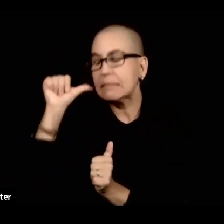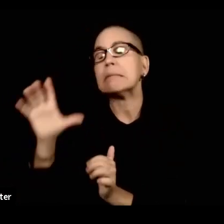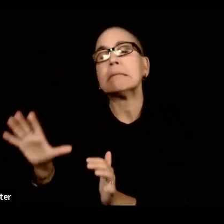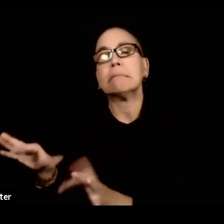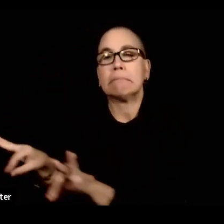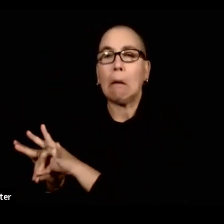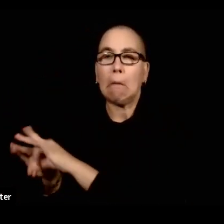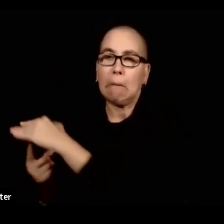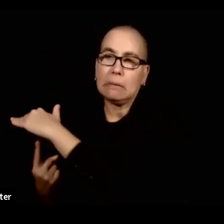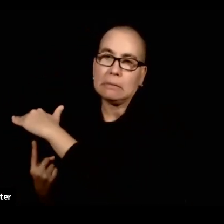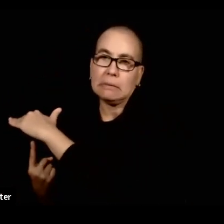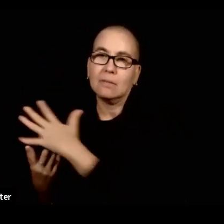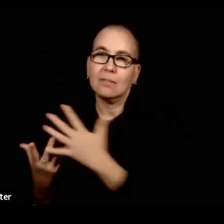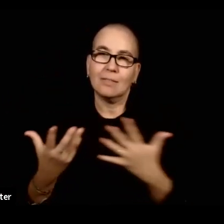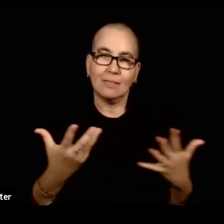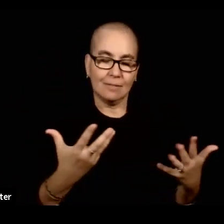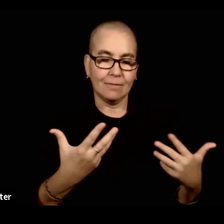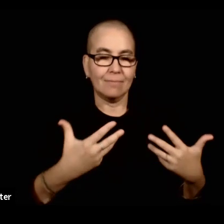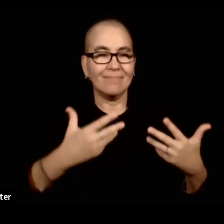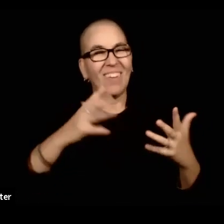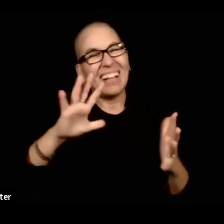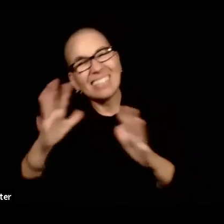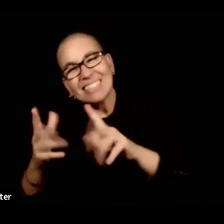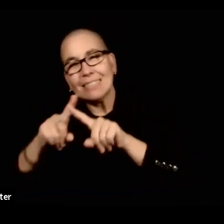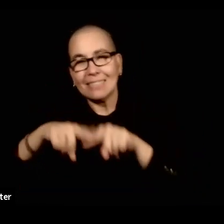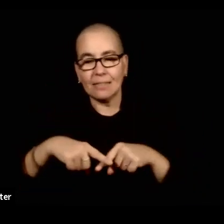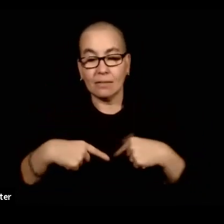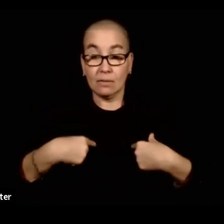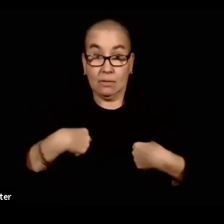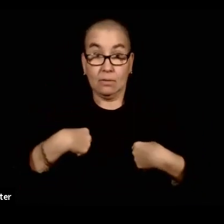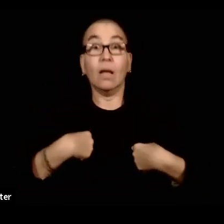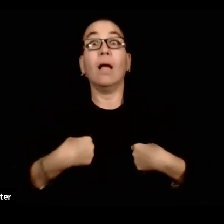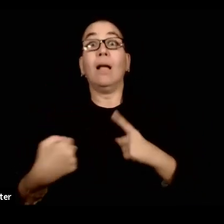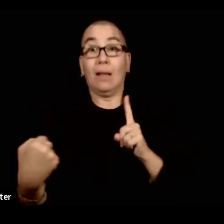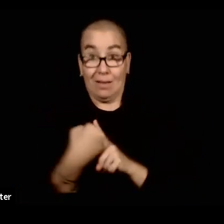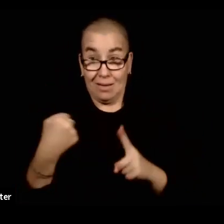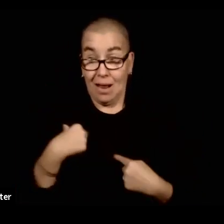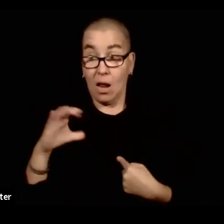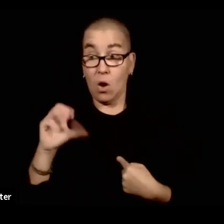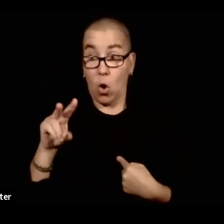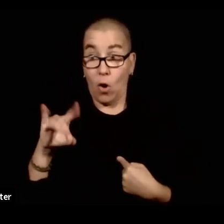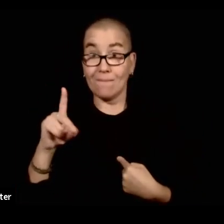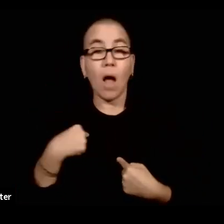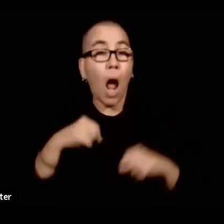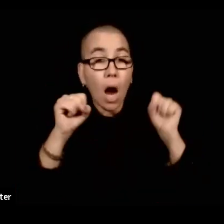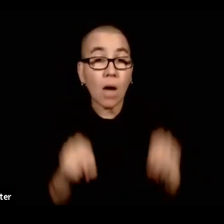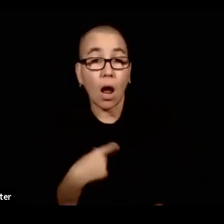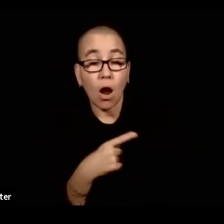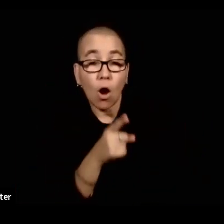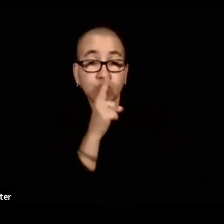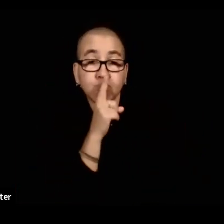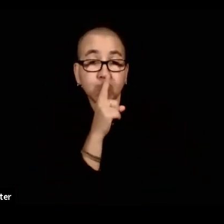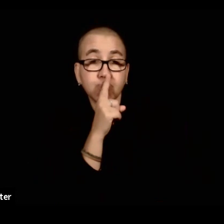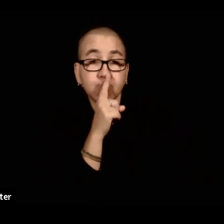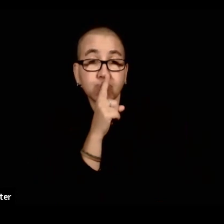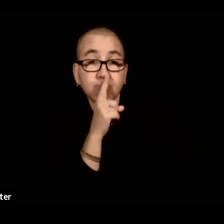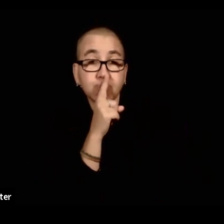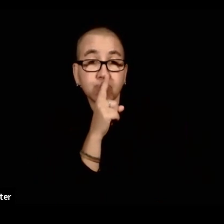tell people? You certainly can, but at this point, there's not much that they can do because you have not yet tested